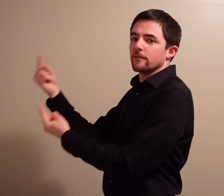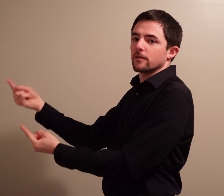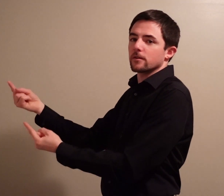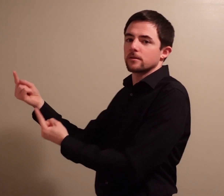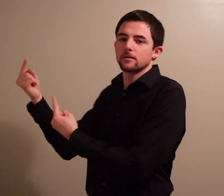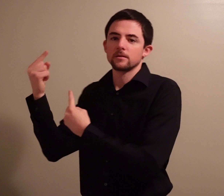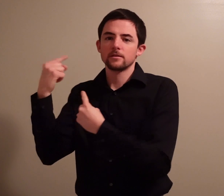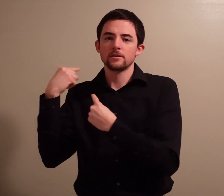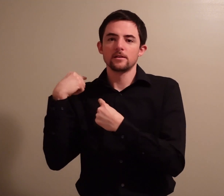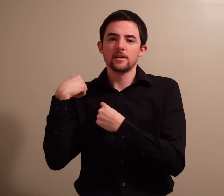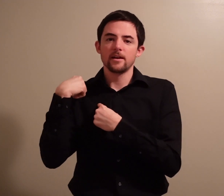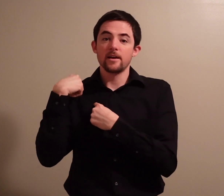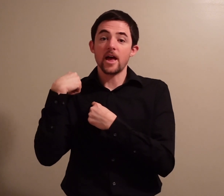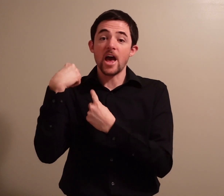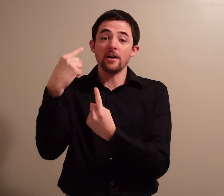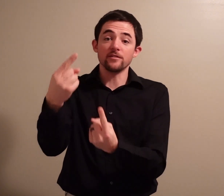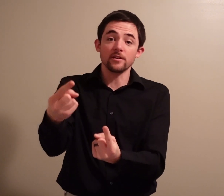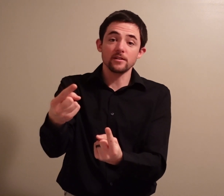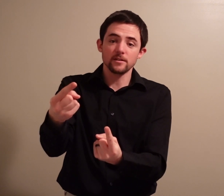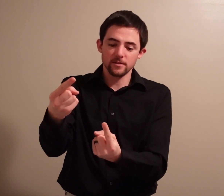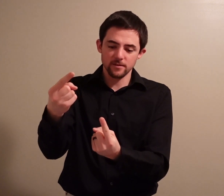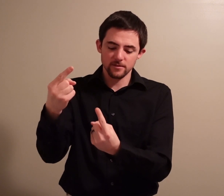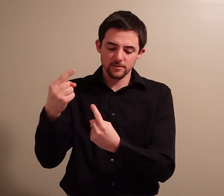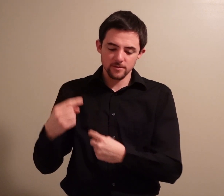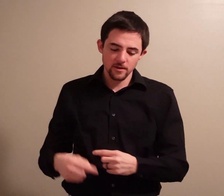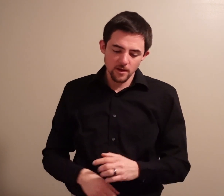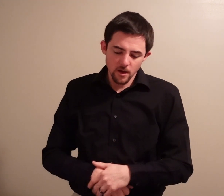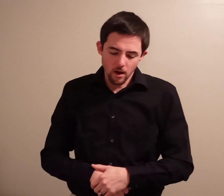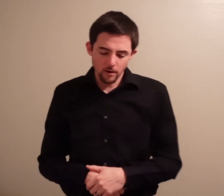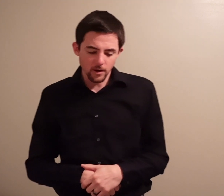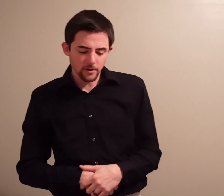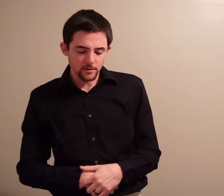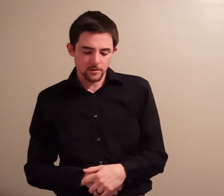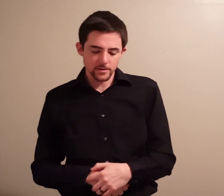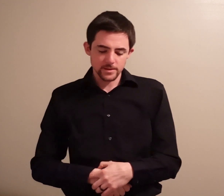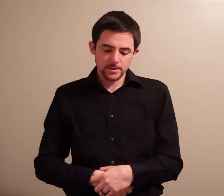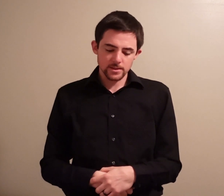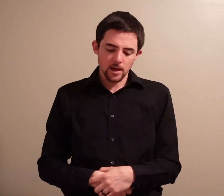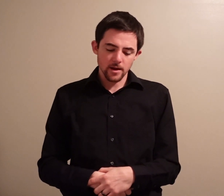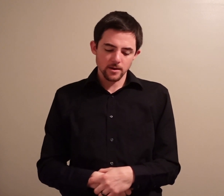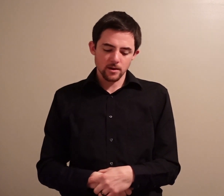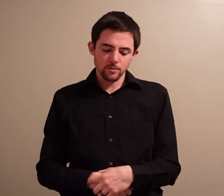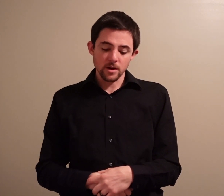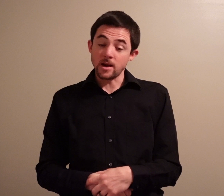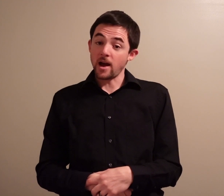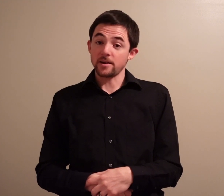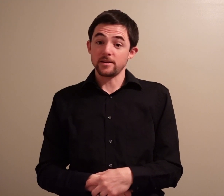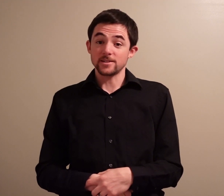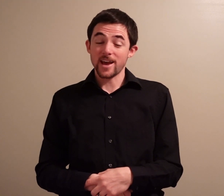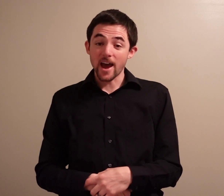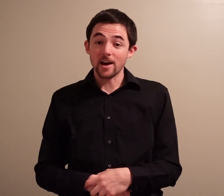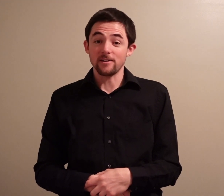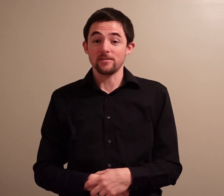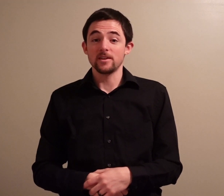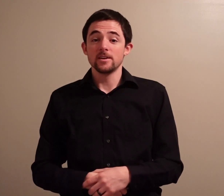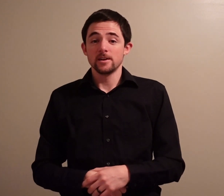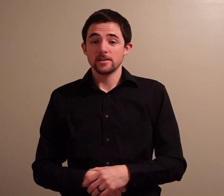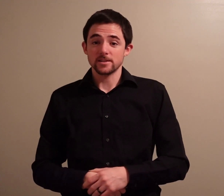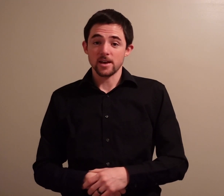Ever. Ever. All right, sign number 9 is have. To sign